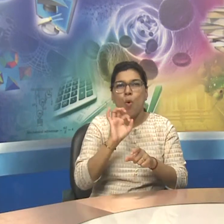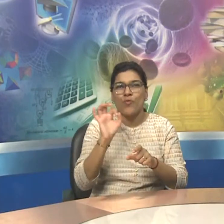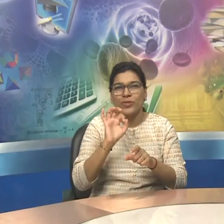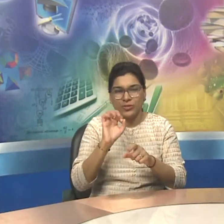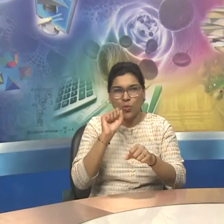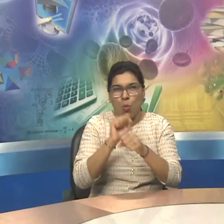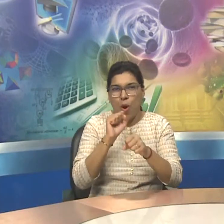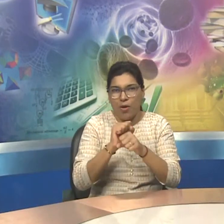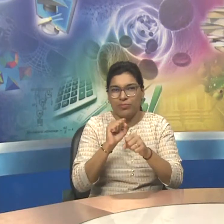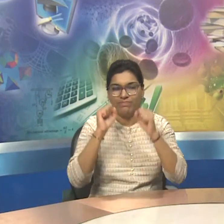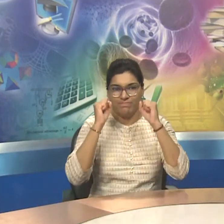and the